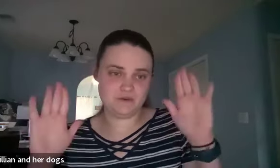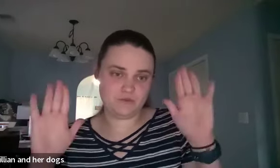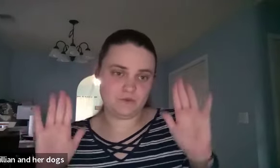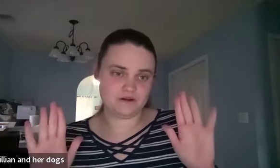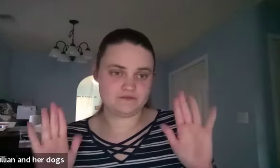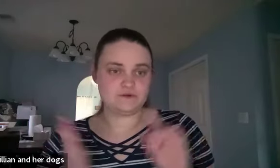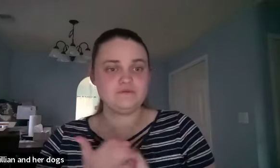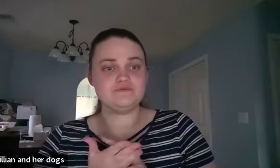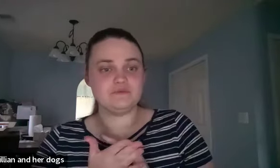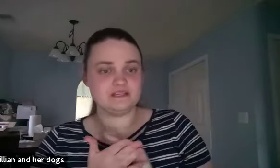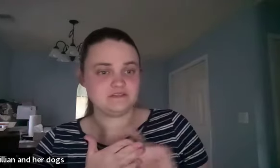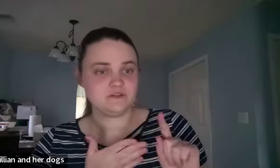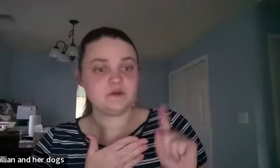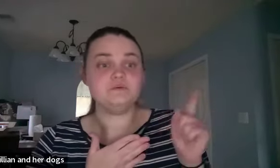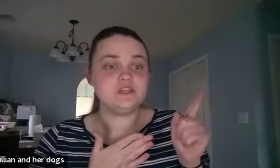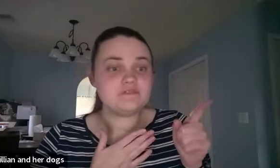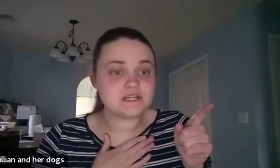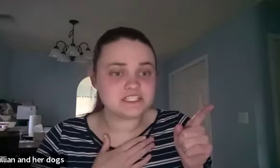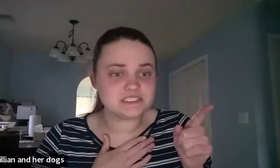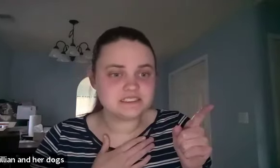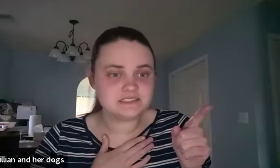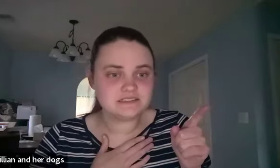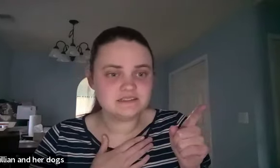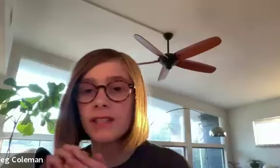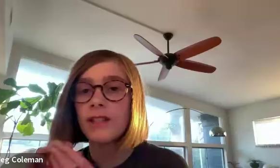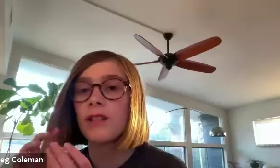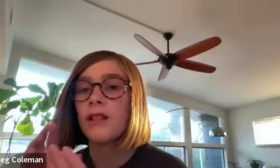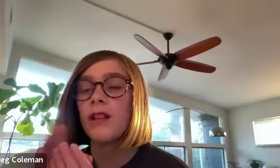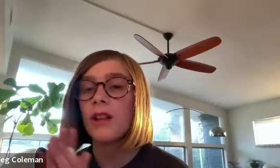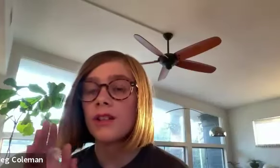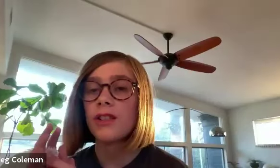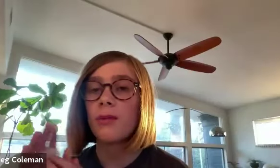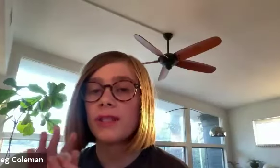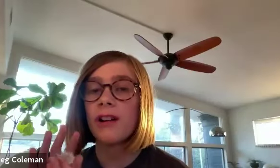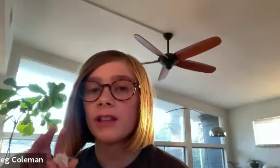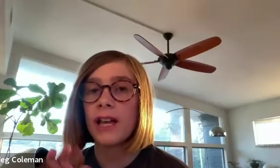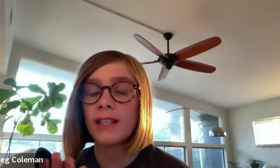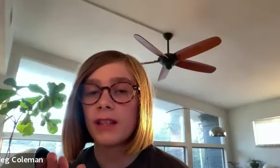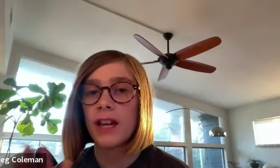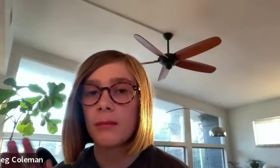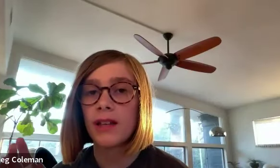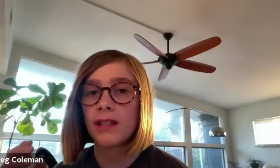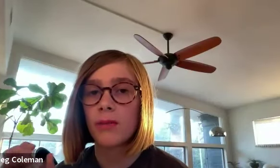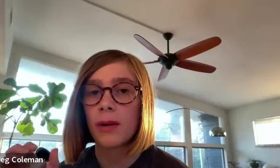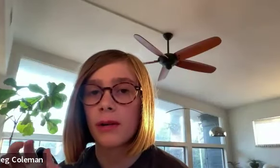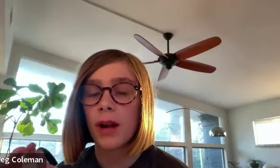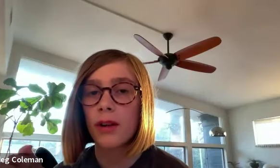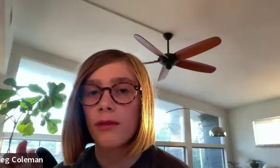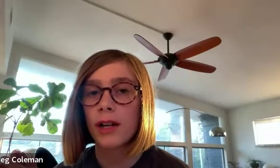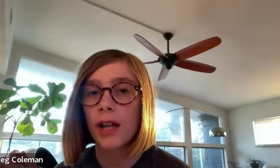a wonderful rest of your. Oh, do you have a question? Yes. Yeah. Mhm. So was there a lesson that I missed where we were going over